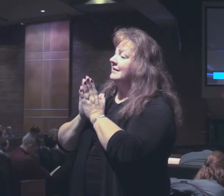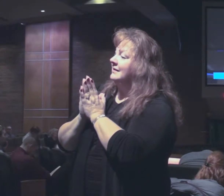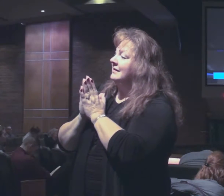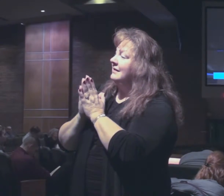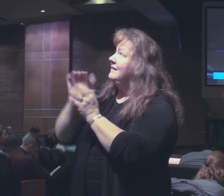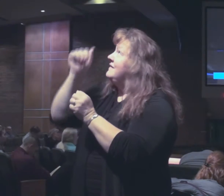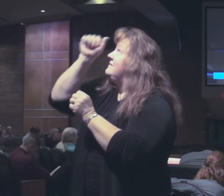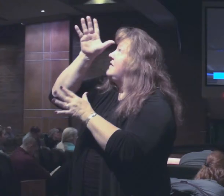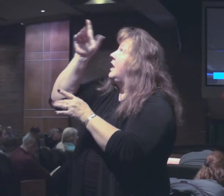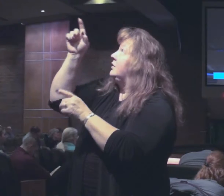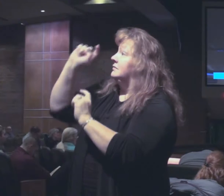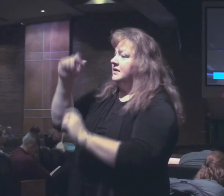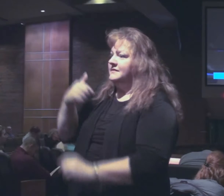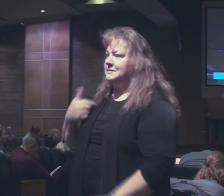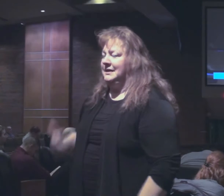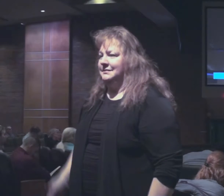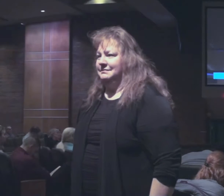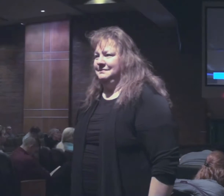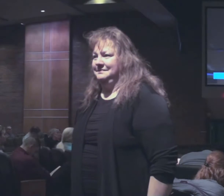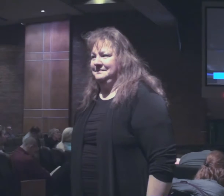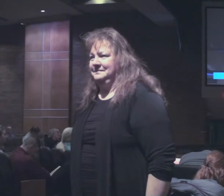His Father will give us.